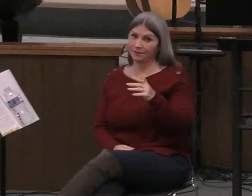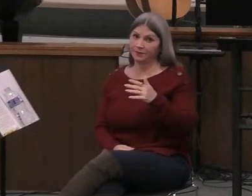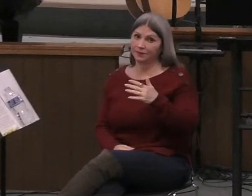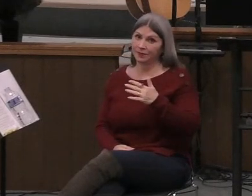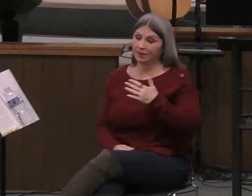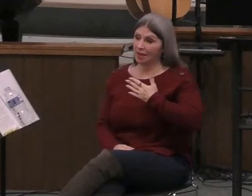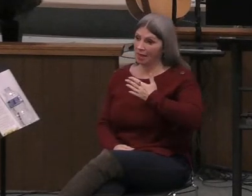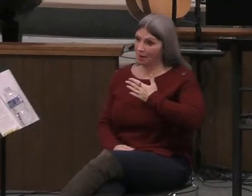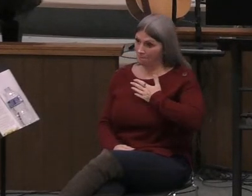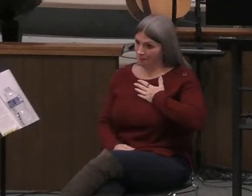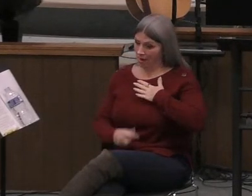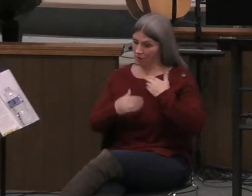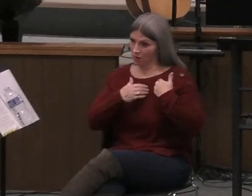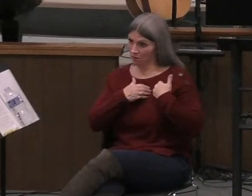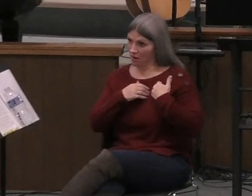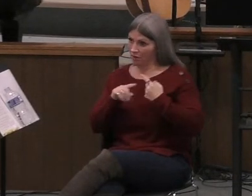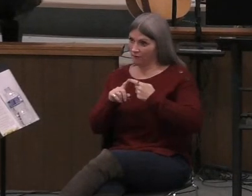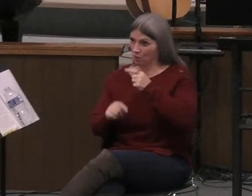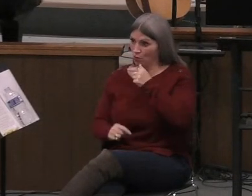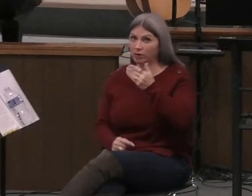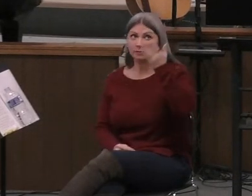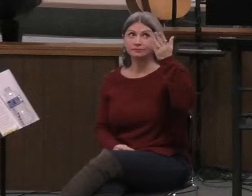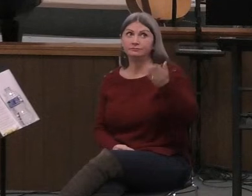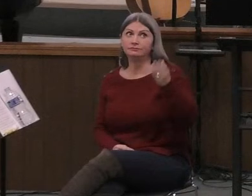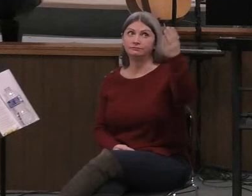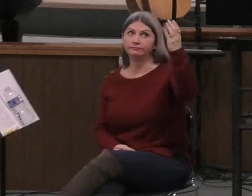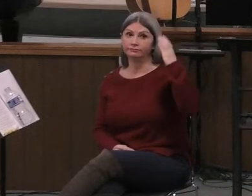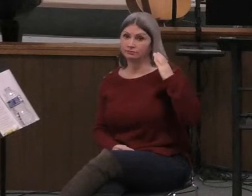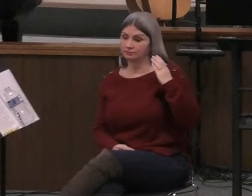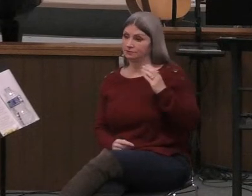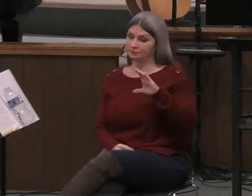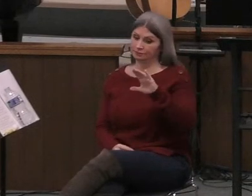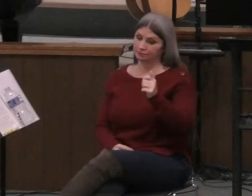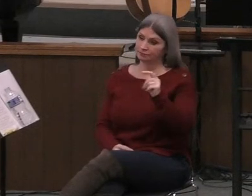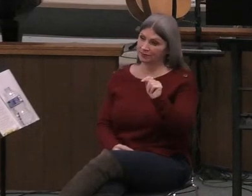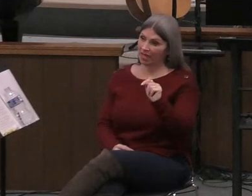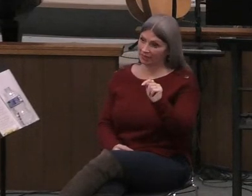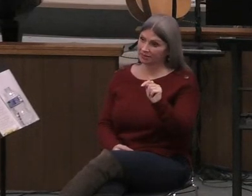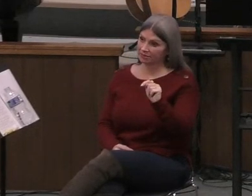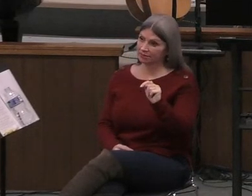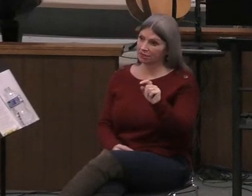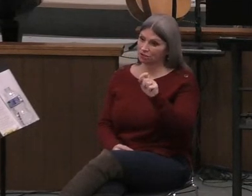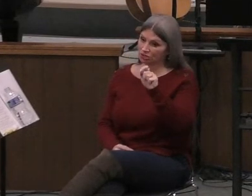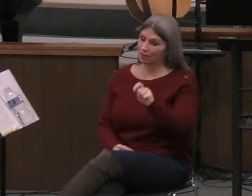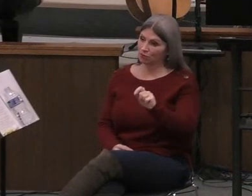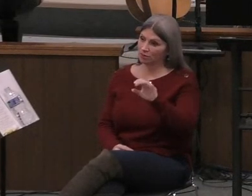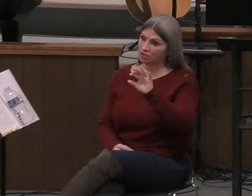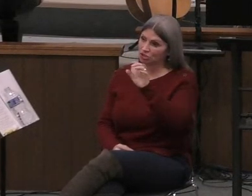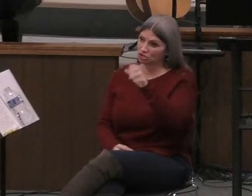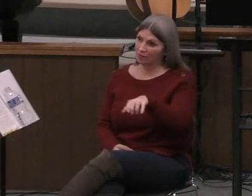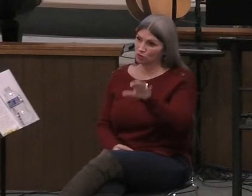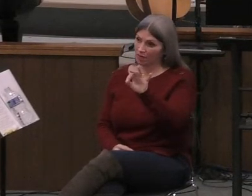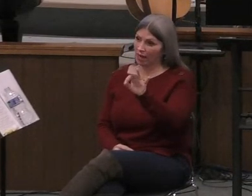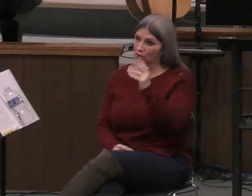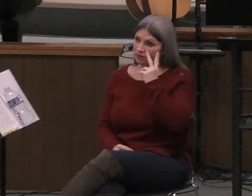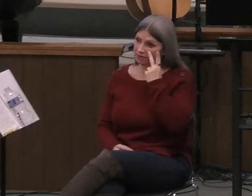came from God himself, and you can see that in Acts 9 on the Damascus Road.